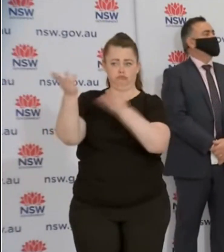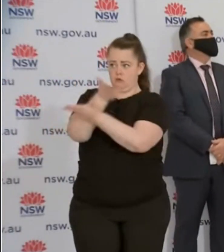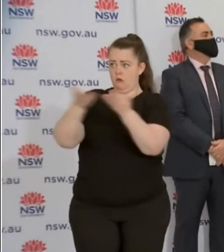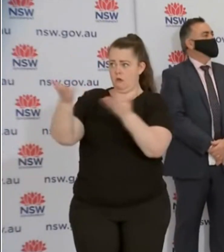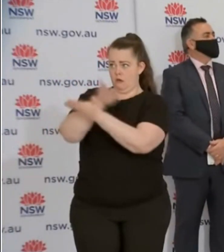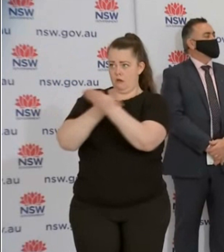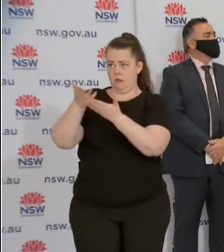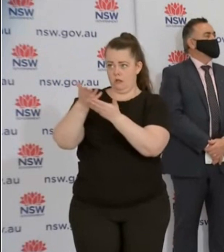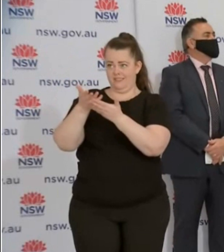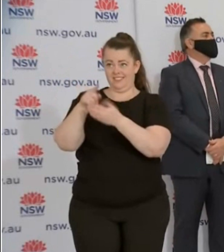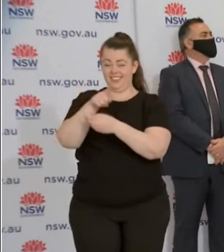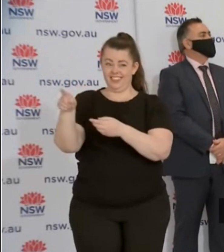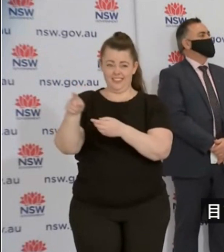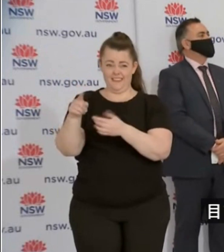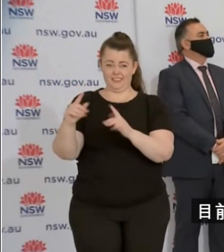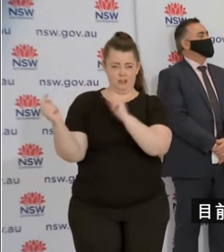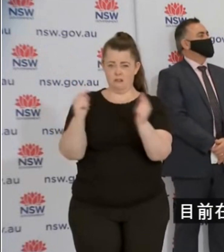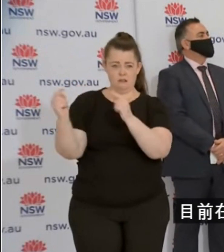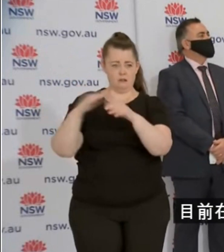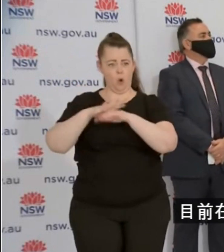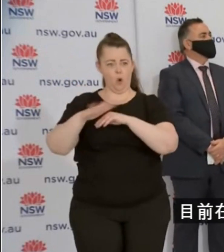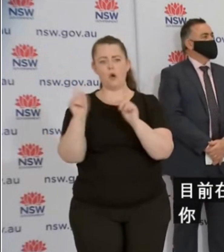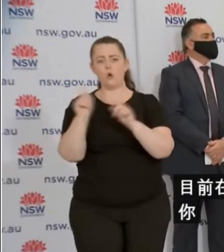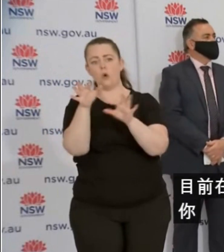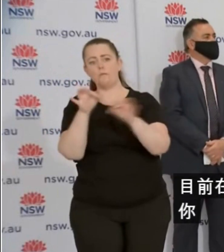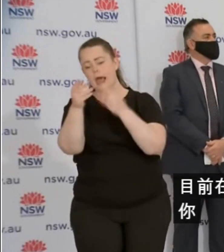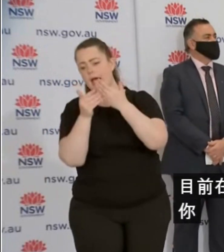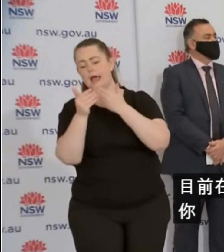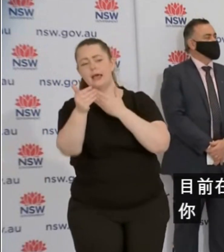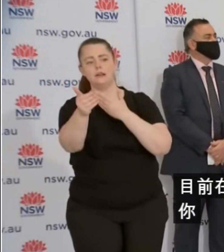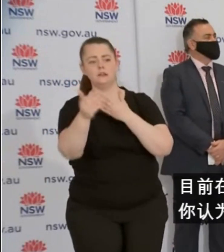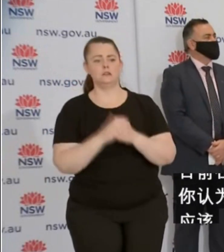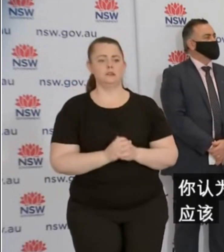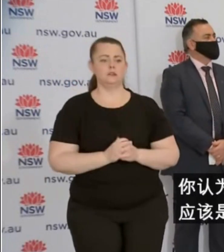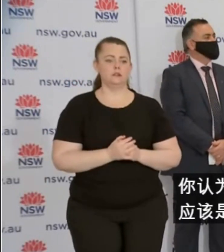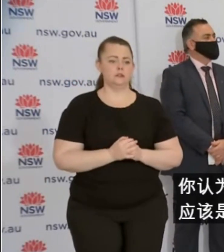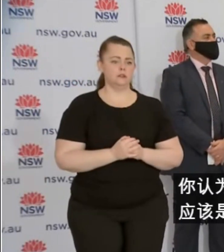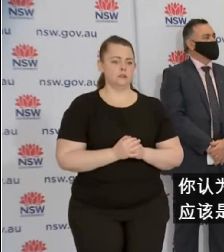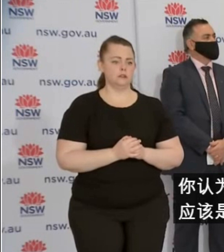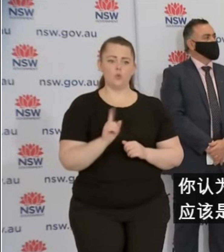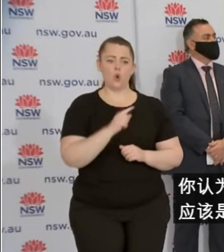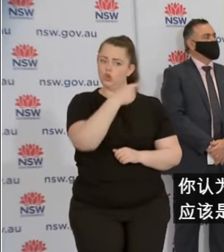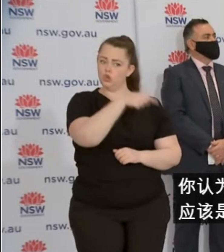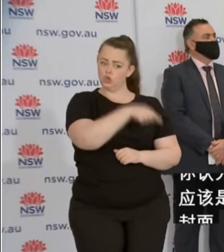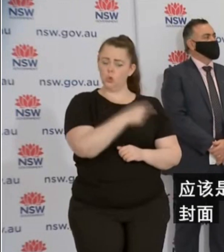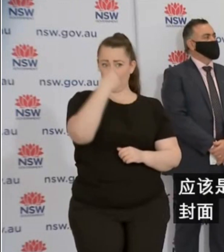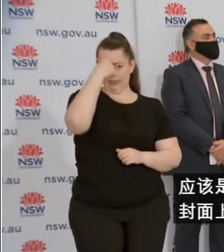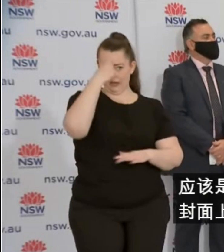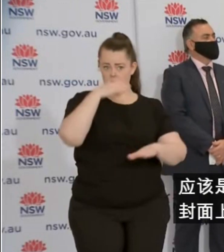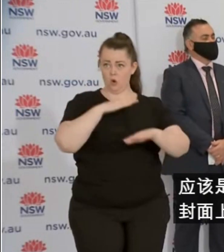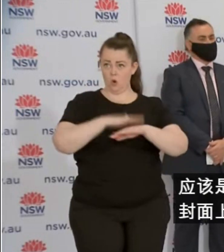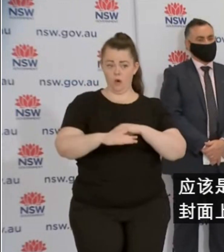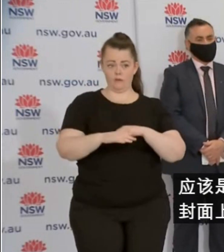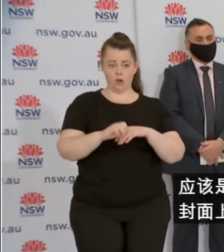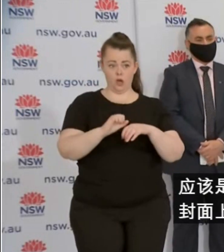much is actually being achieved in National Cabinet at the moment? Do you think that it should be, continued on post-COVID?